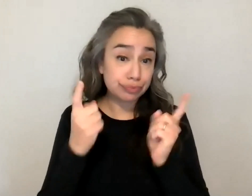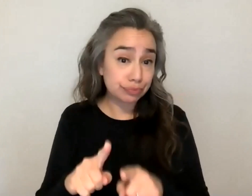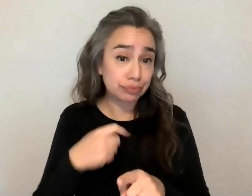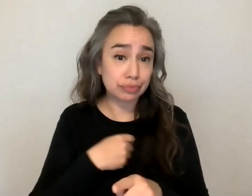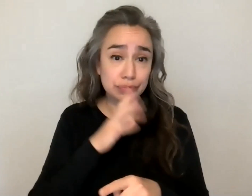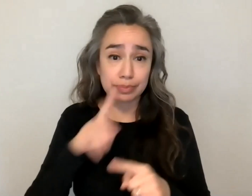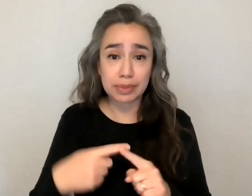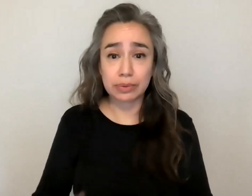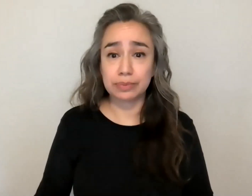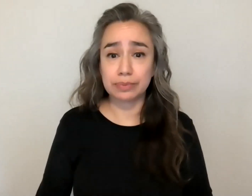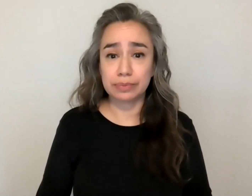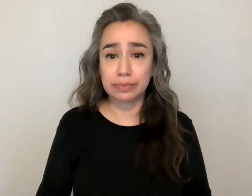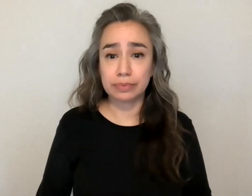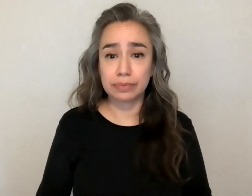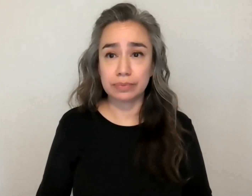about.